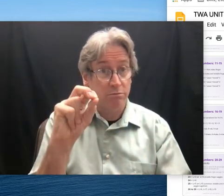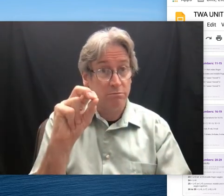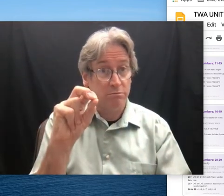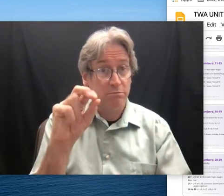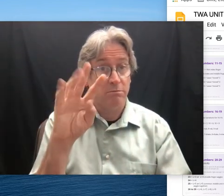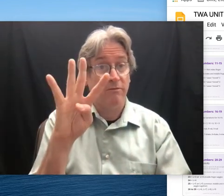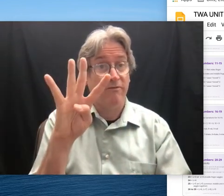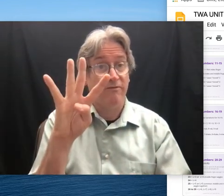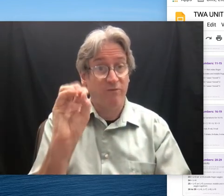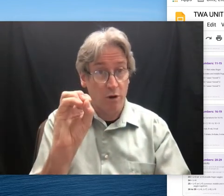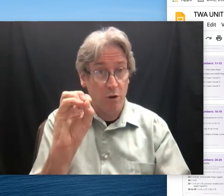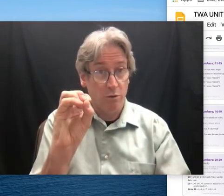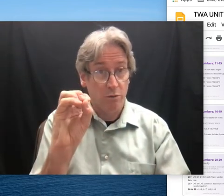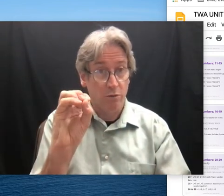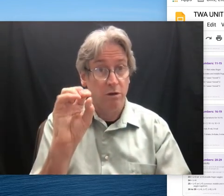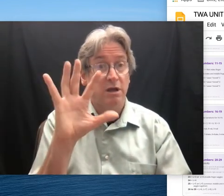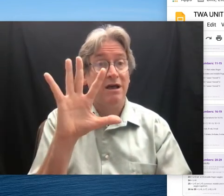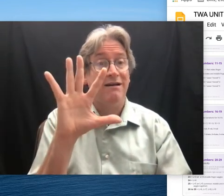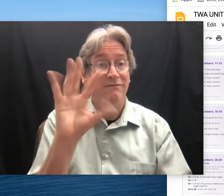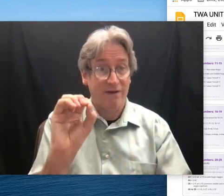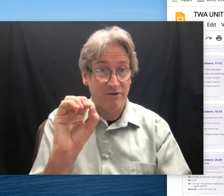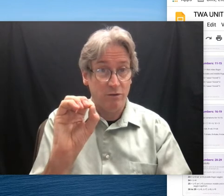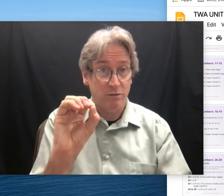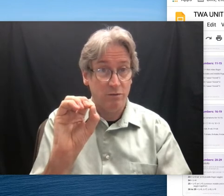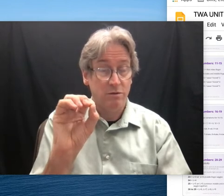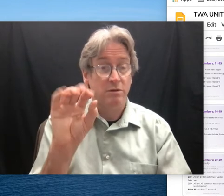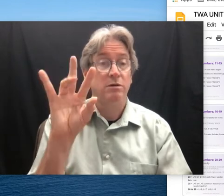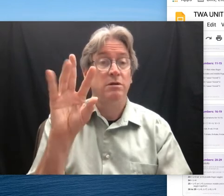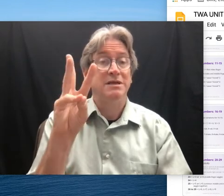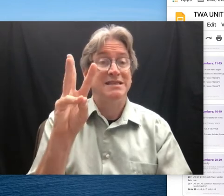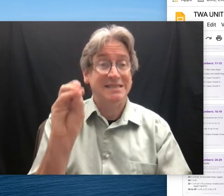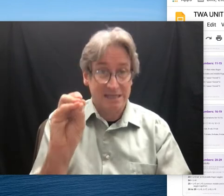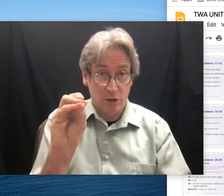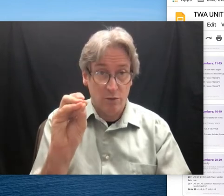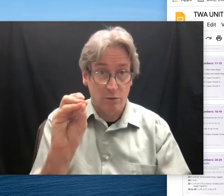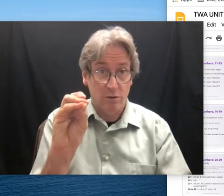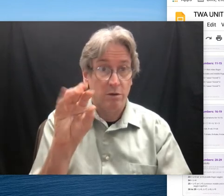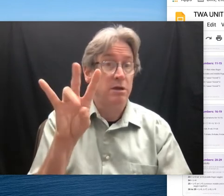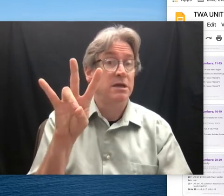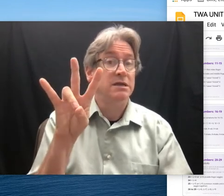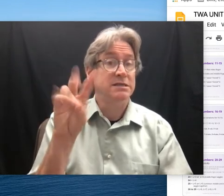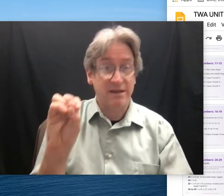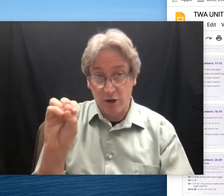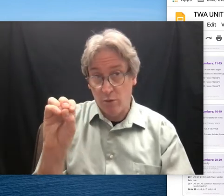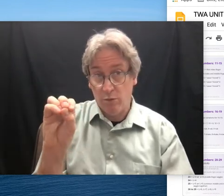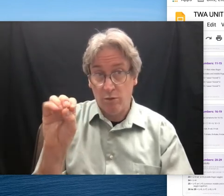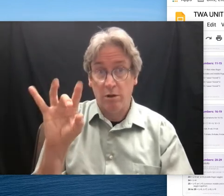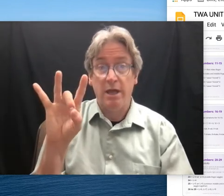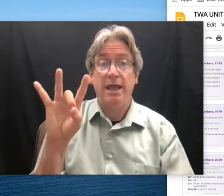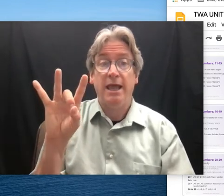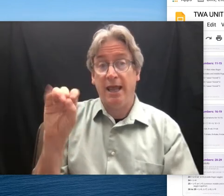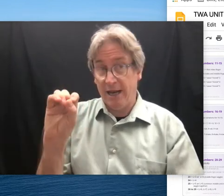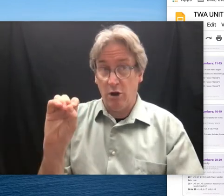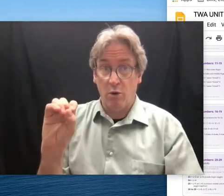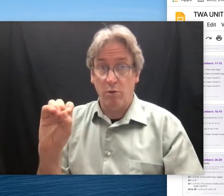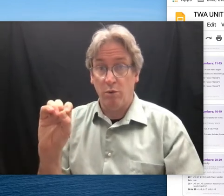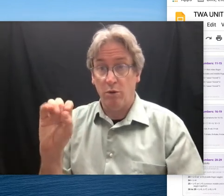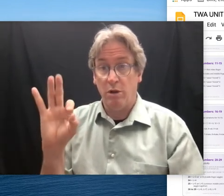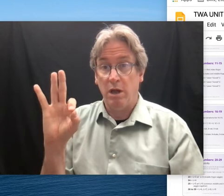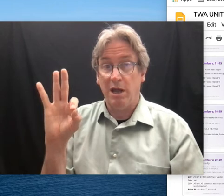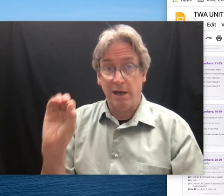3-0, 4-0, 5-0, 6-0, 7-0,